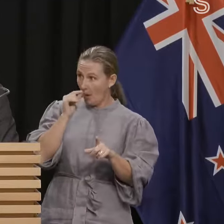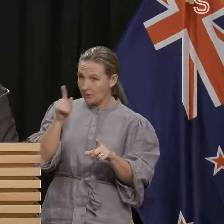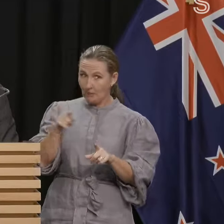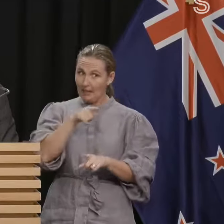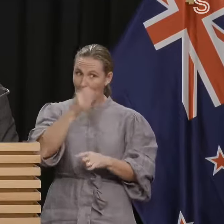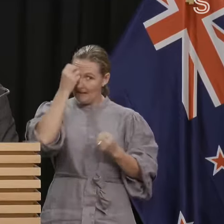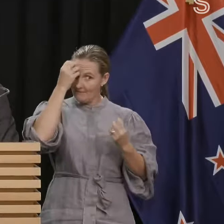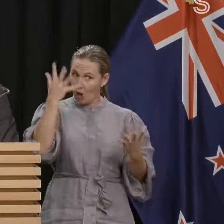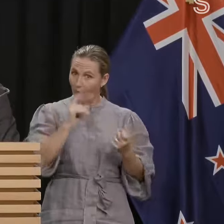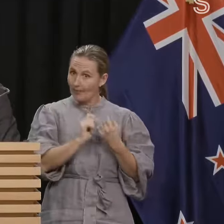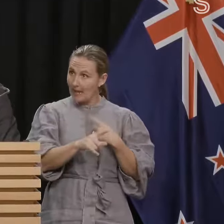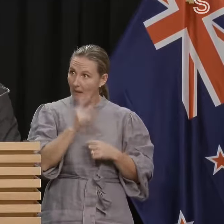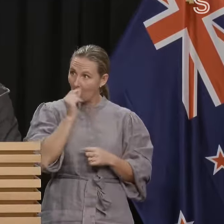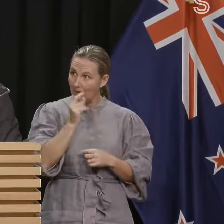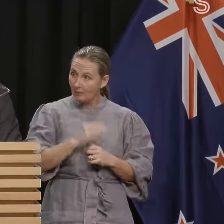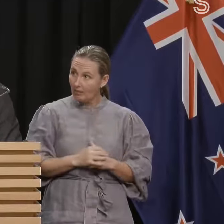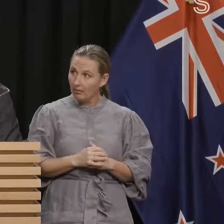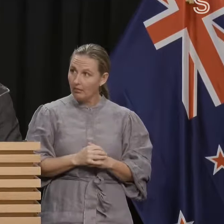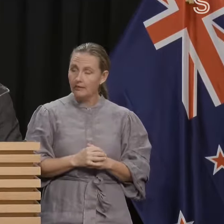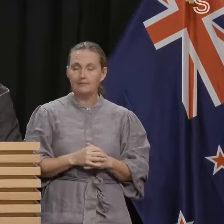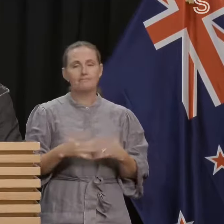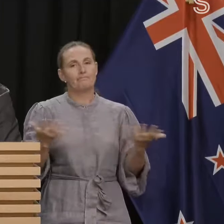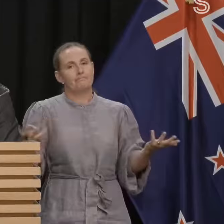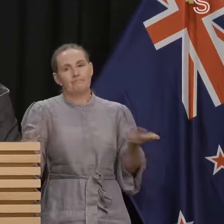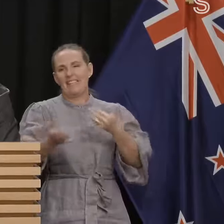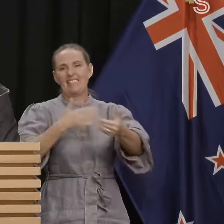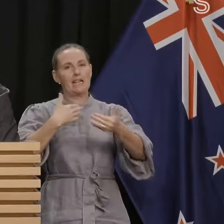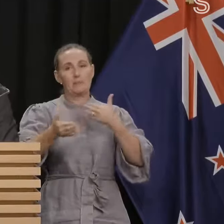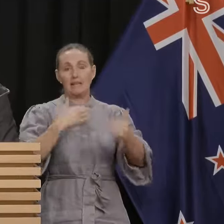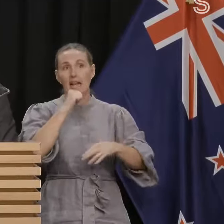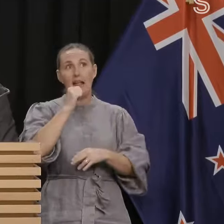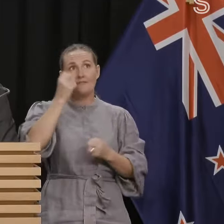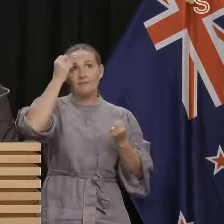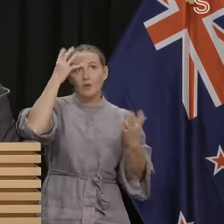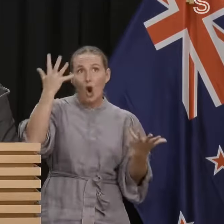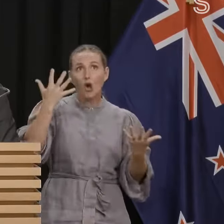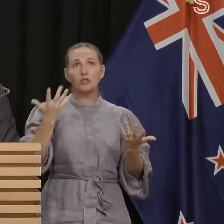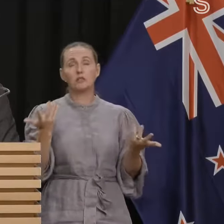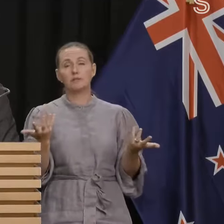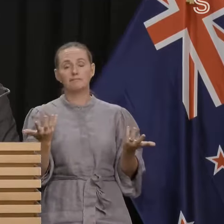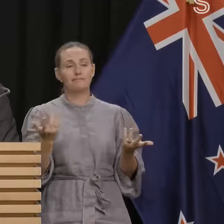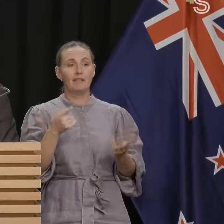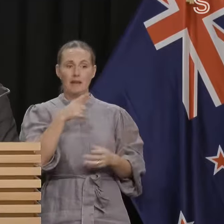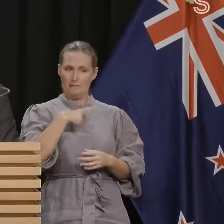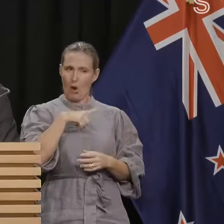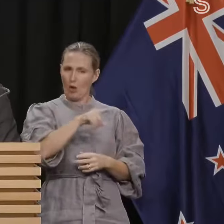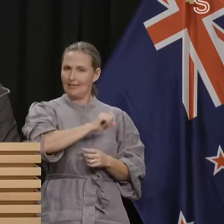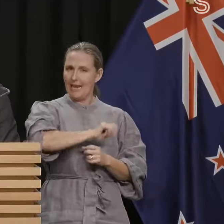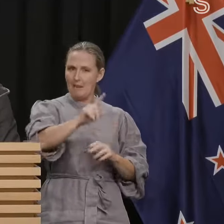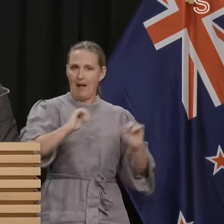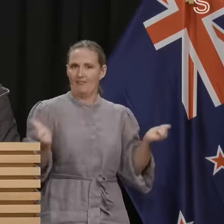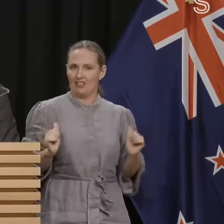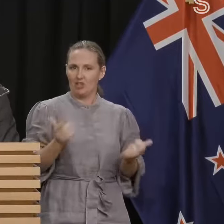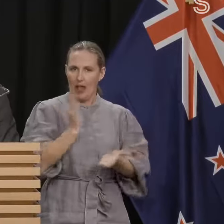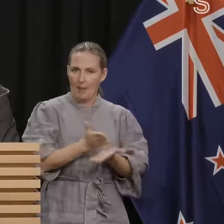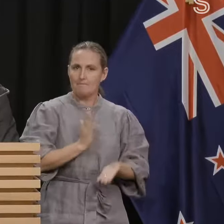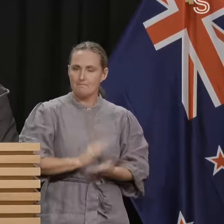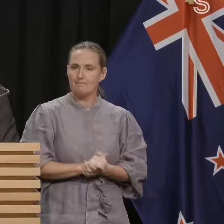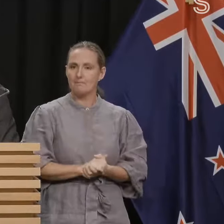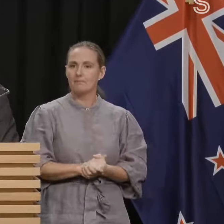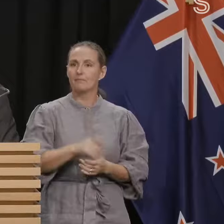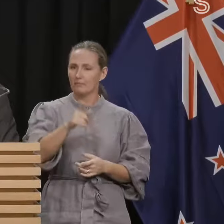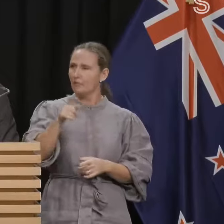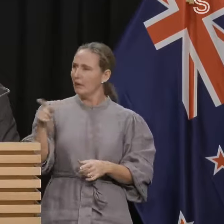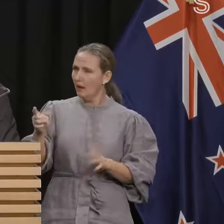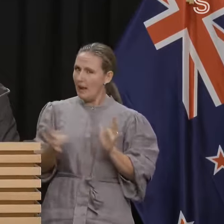email? Regardless of whether he did or not, the fact that the email existed was the end of the matter. But it does